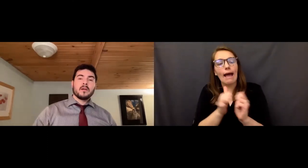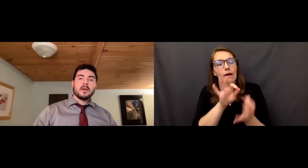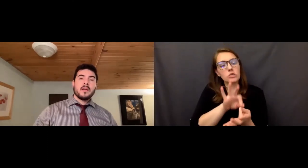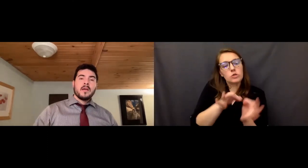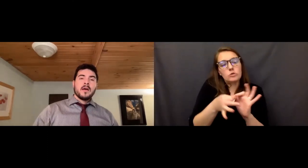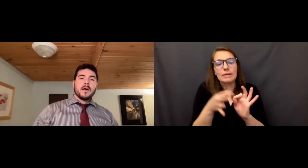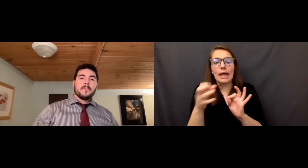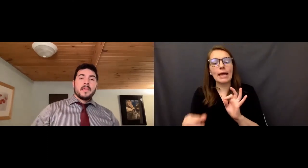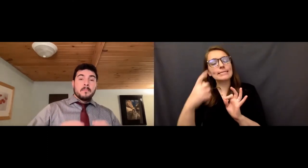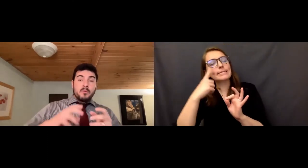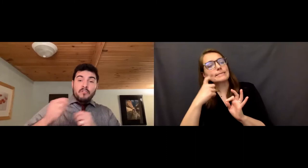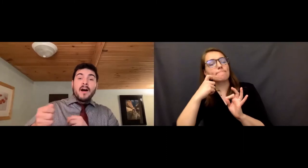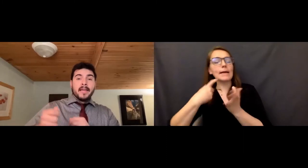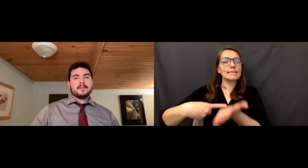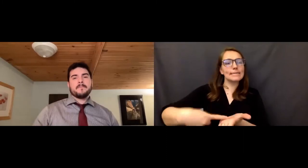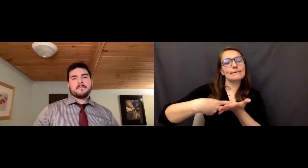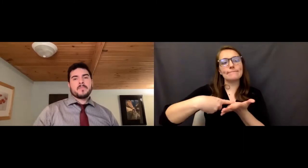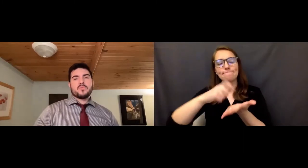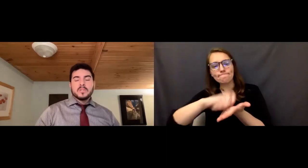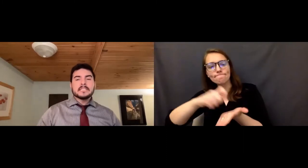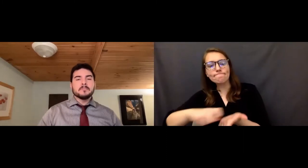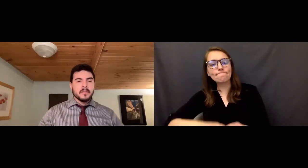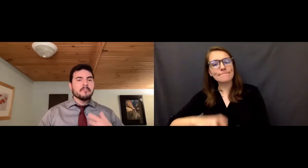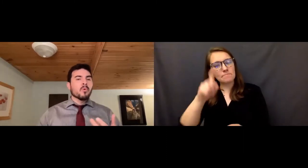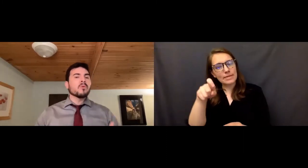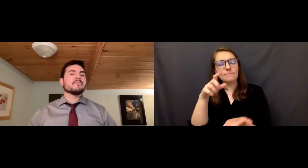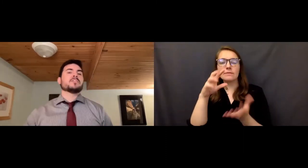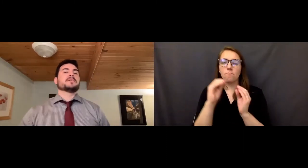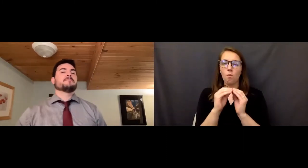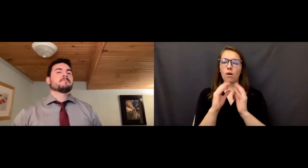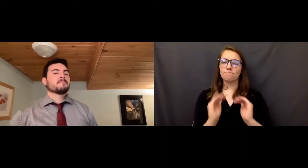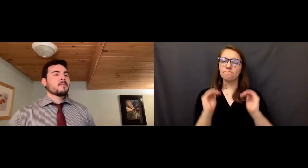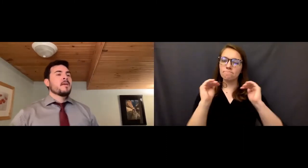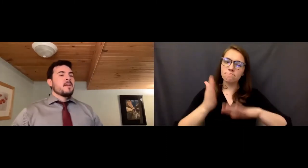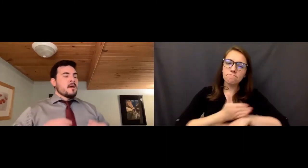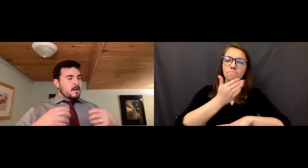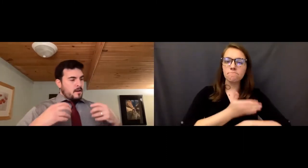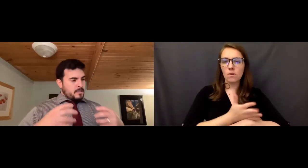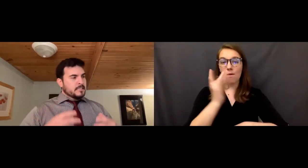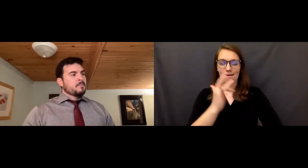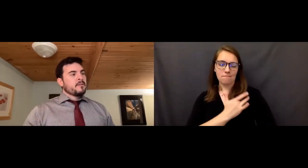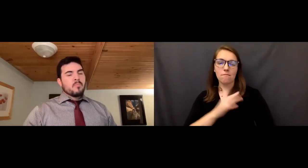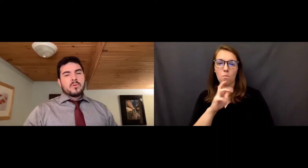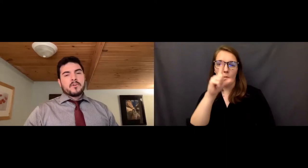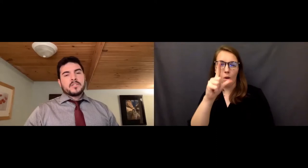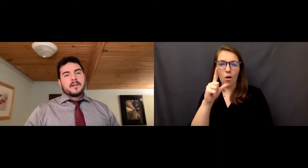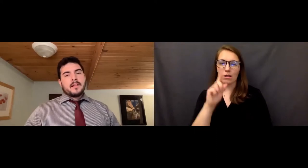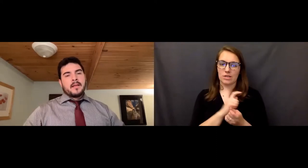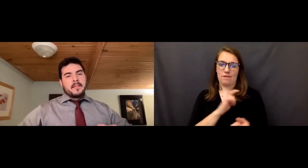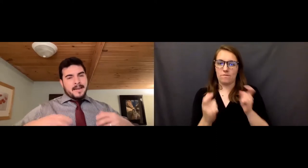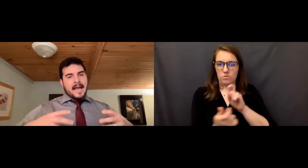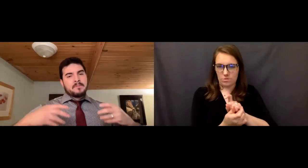work can be refined through a discipline of moral conversion. A discipline of moral